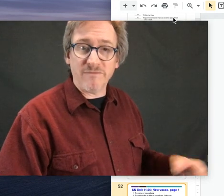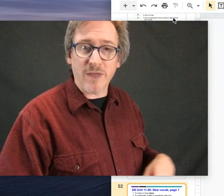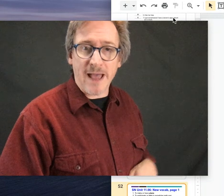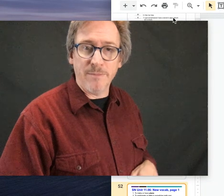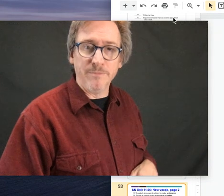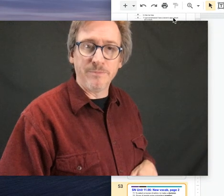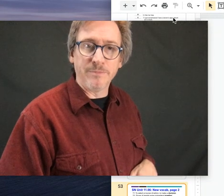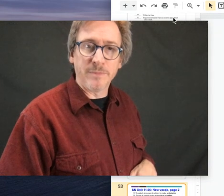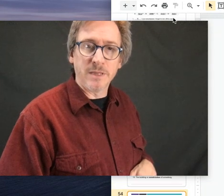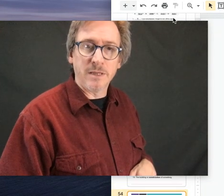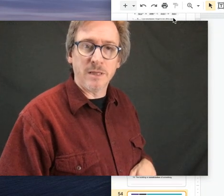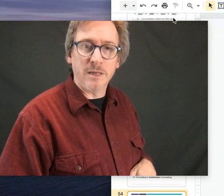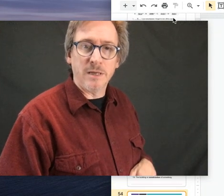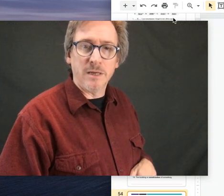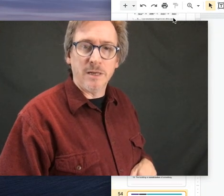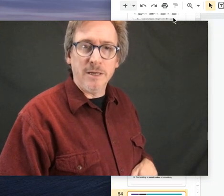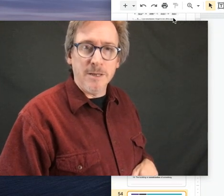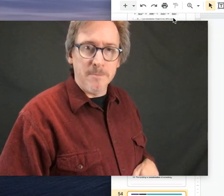all that vocab,